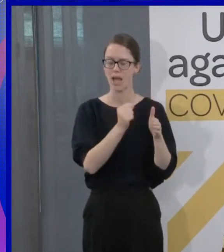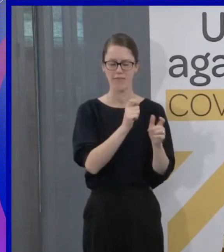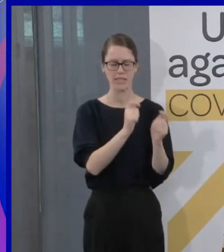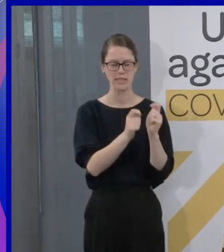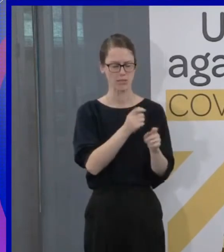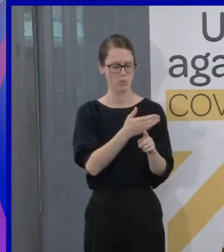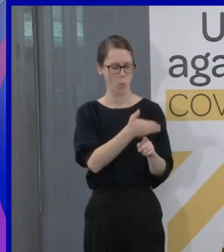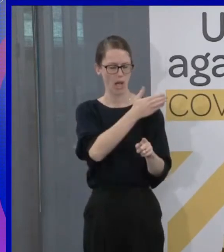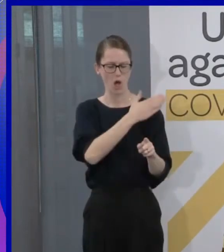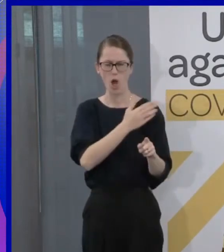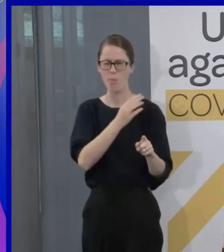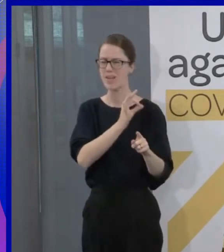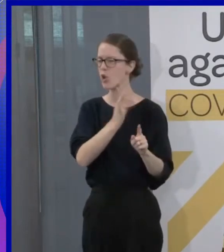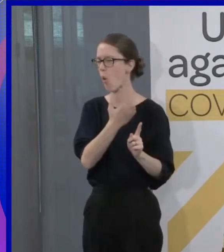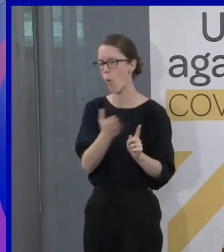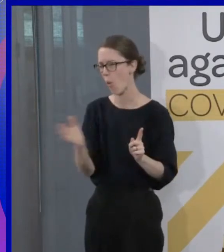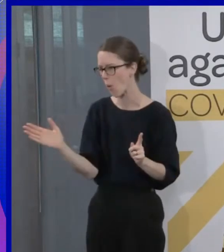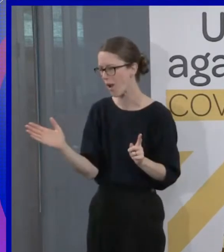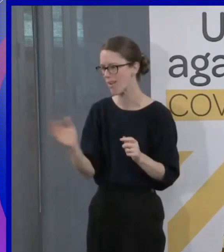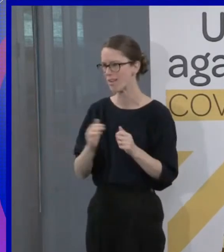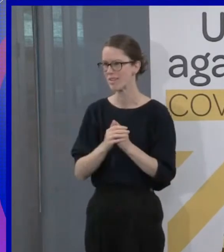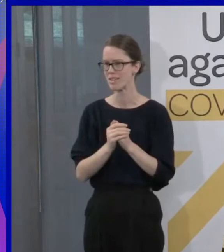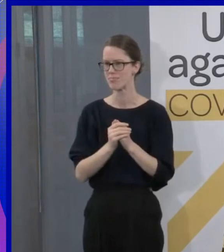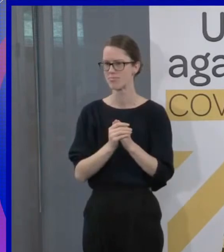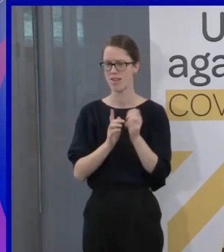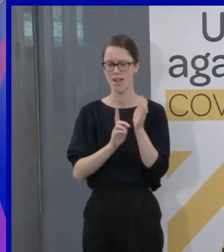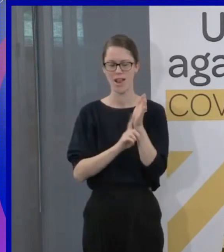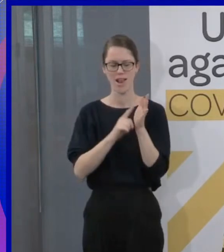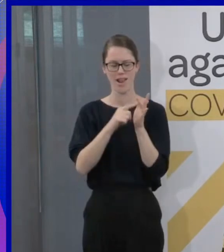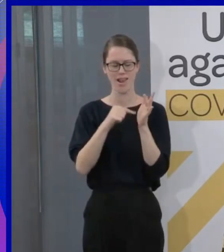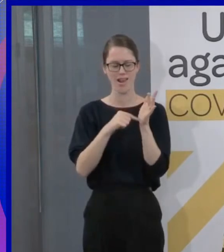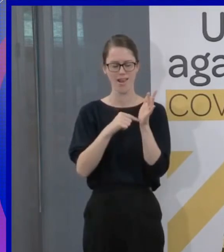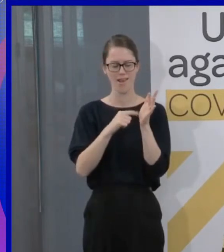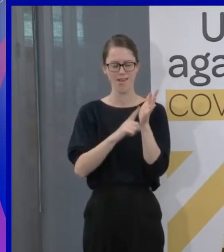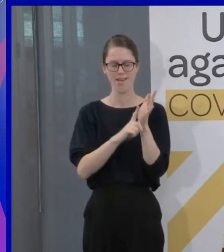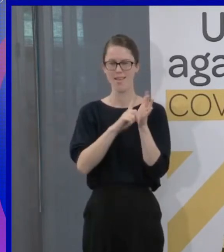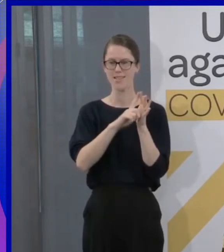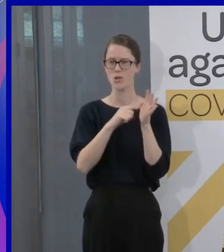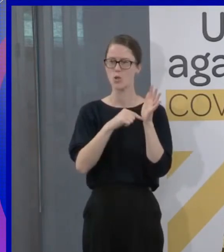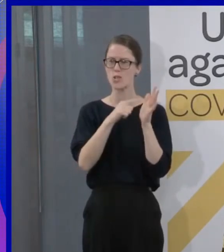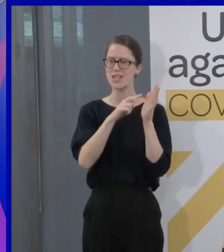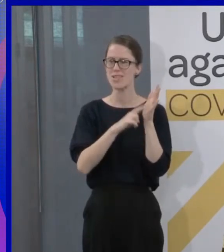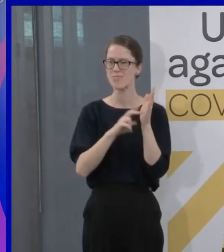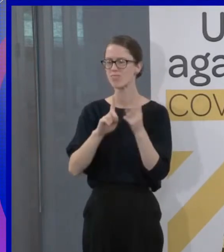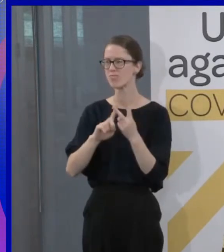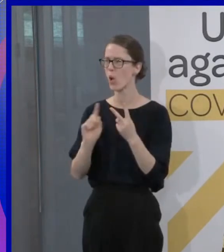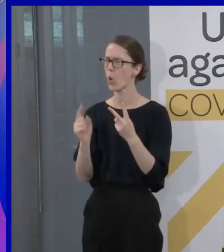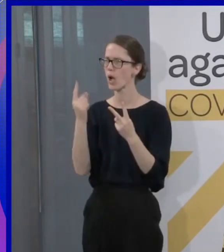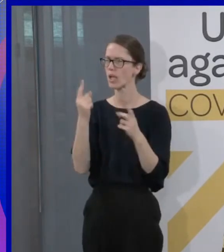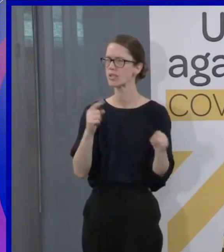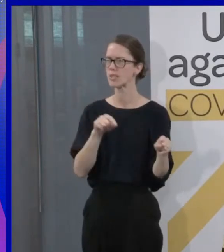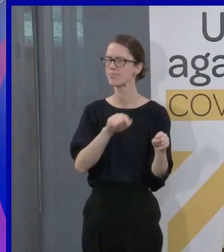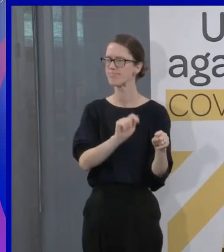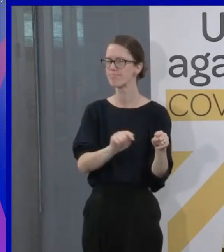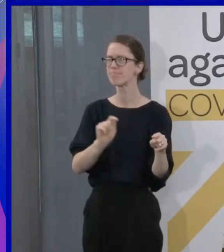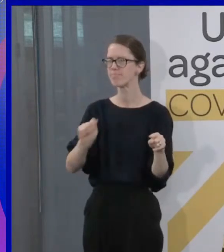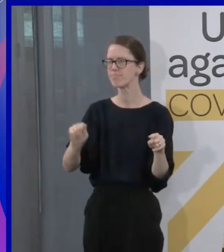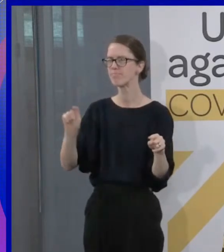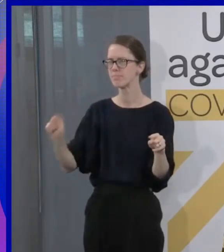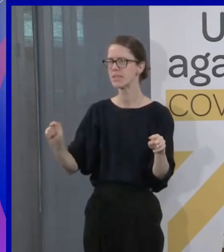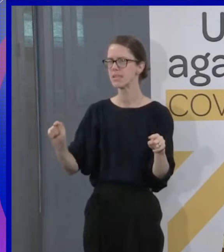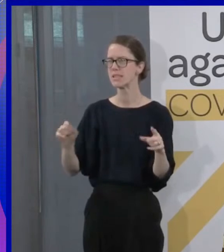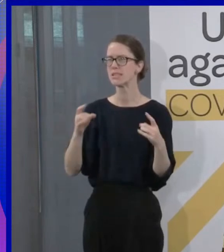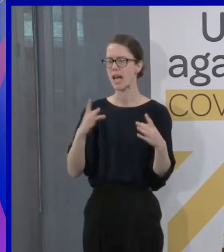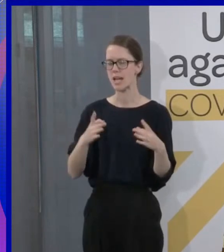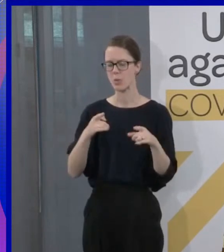starting with a number of ports, and again, Littleton, Auckland was one of the first ones, and again was rolling out around the country, starting with